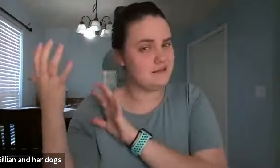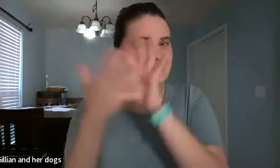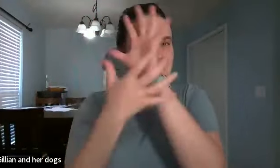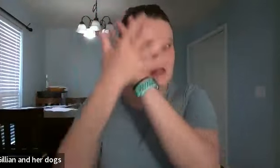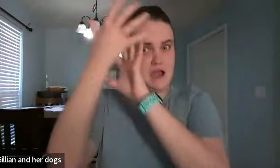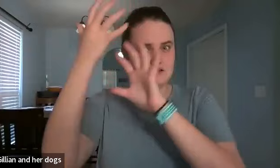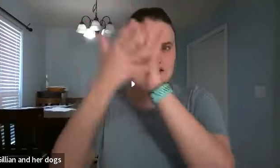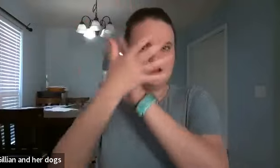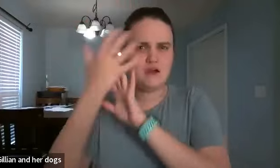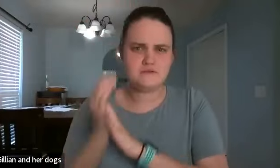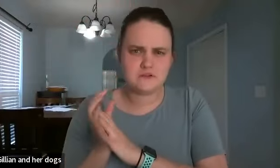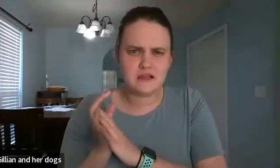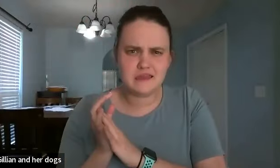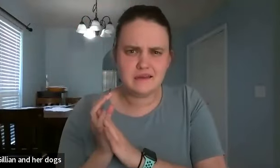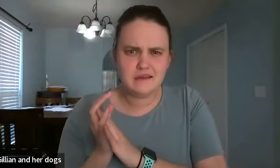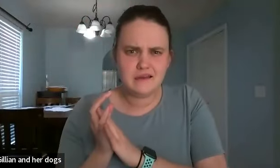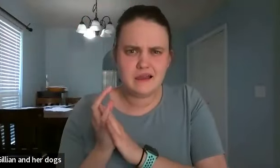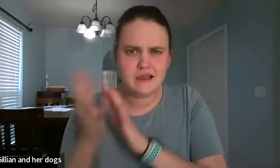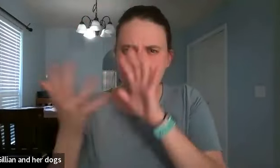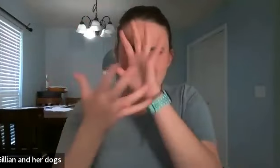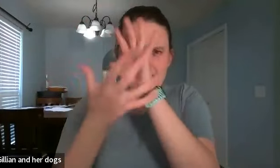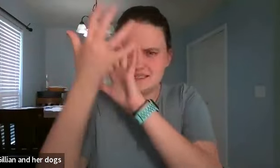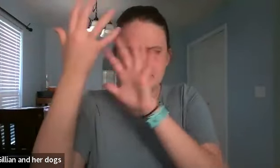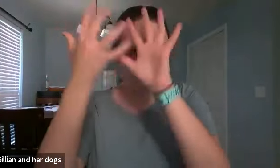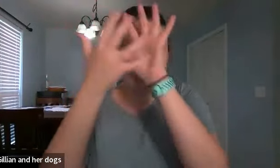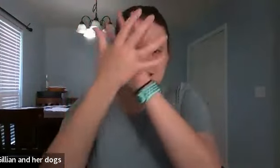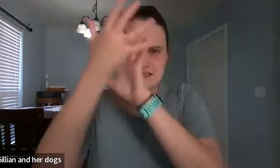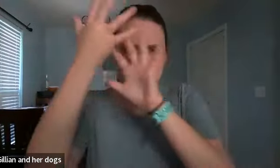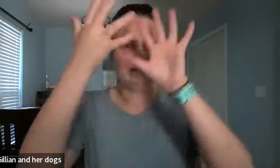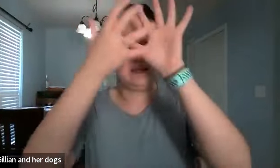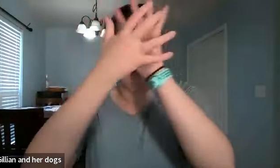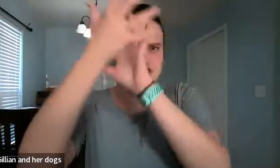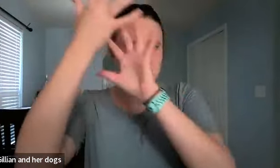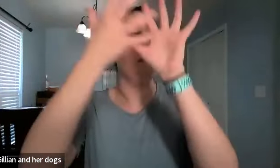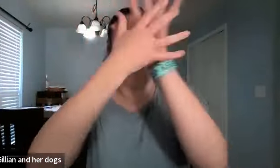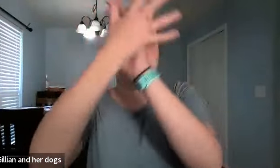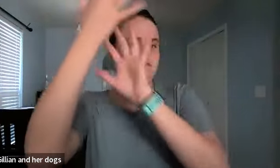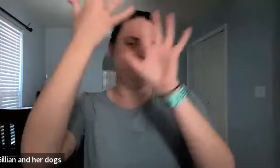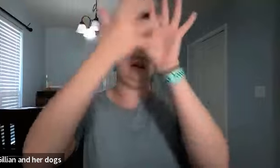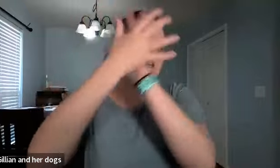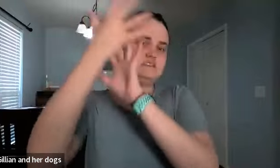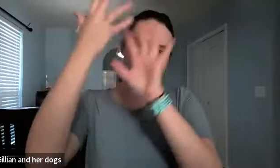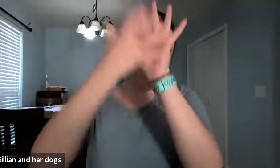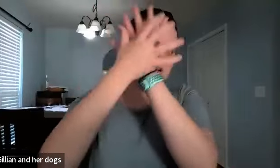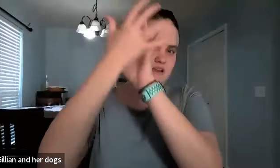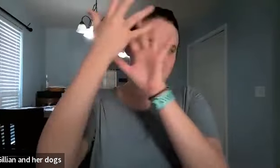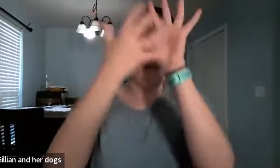a cloud. Like, you know how if you're like, it doesn't make sense and it's just, you can't see through, you're not getting it.